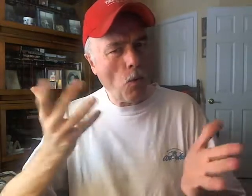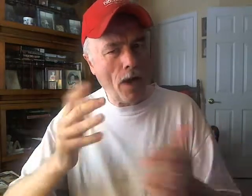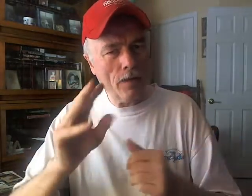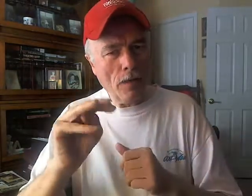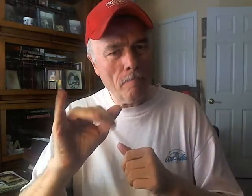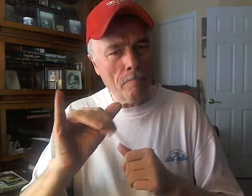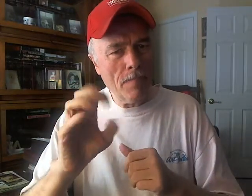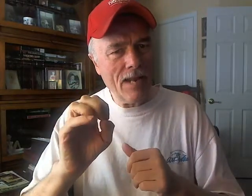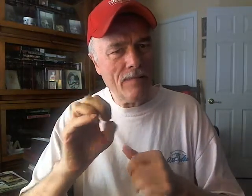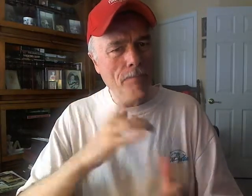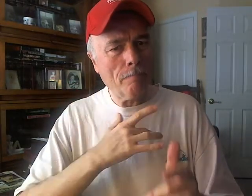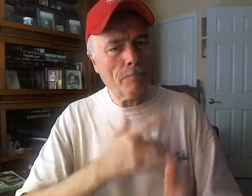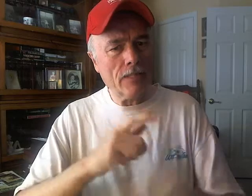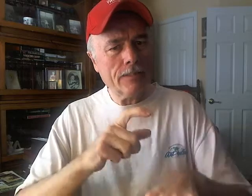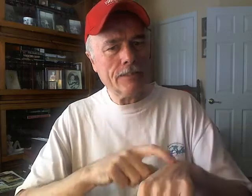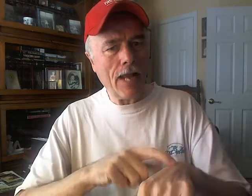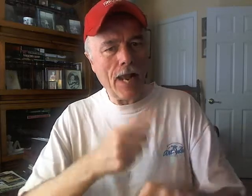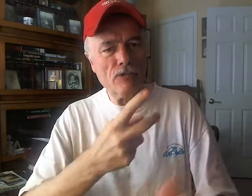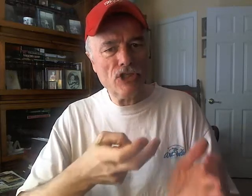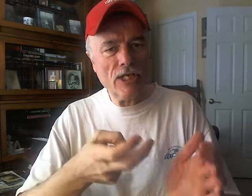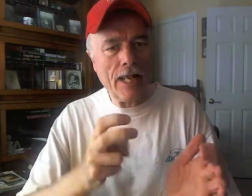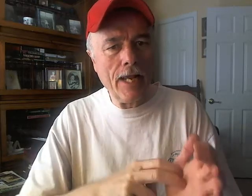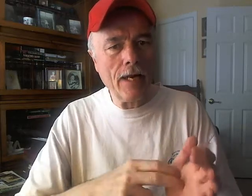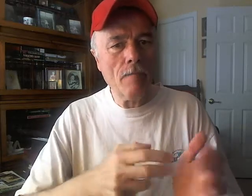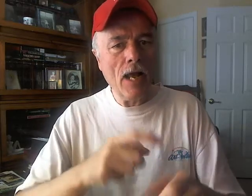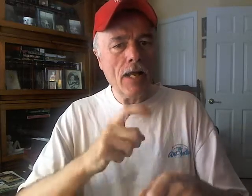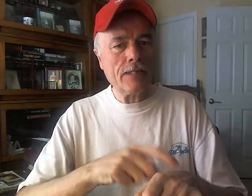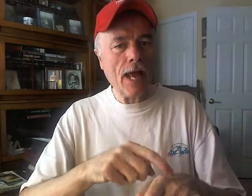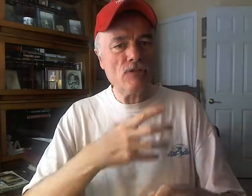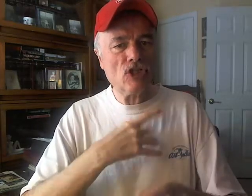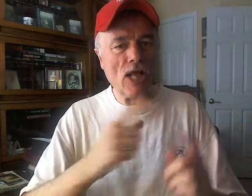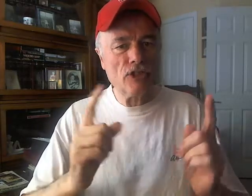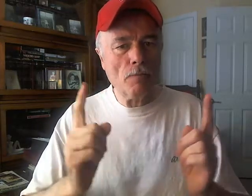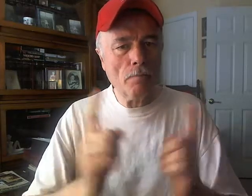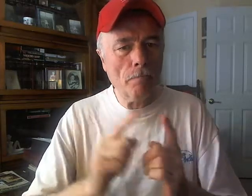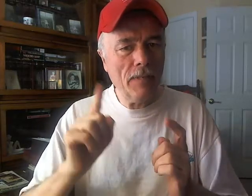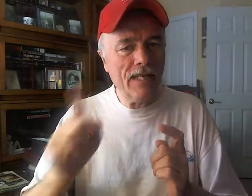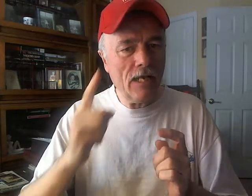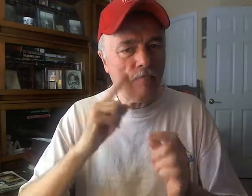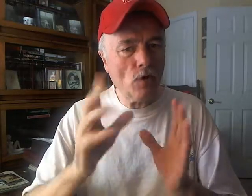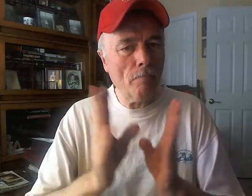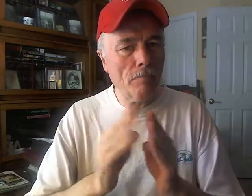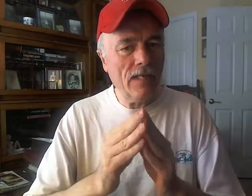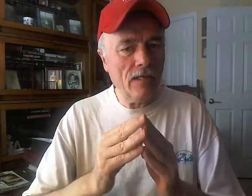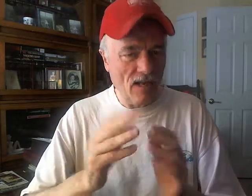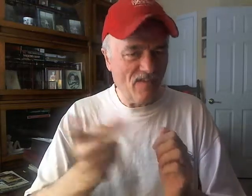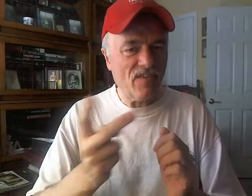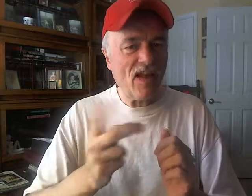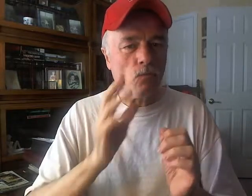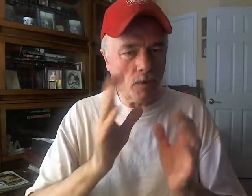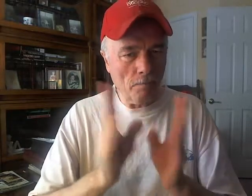what made me time she get up, time she let you be here for me. They were